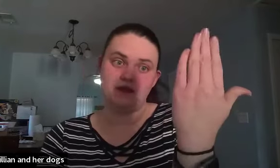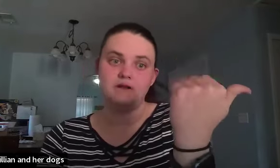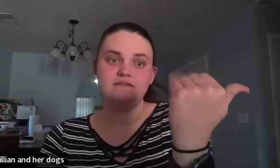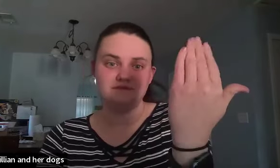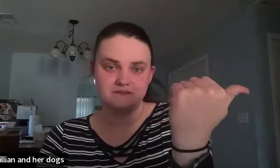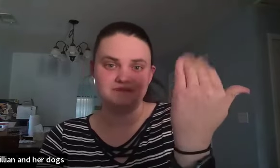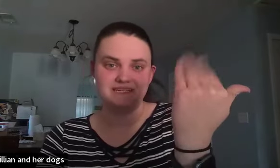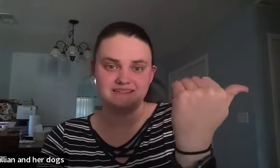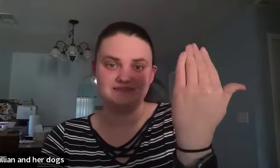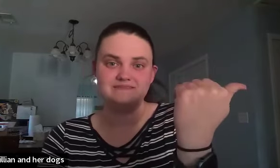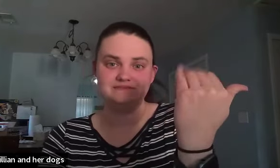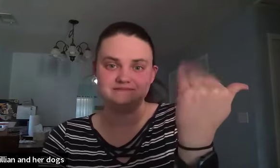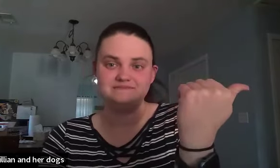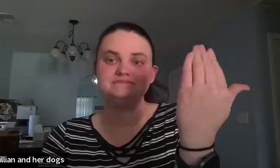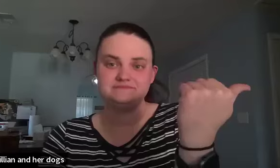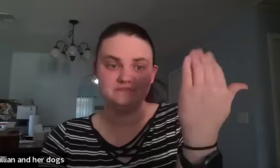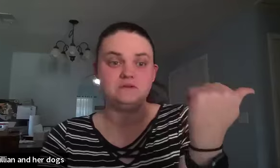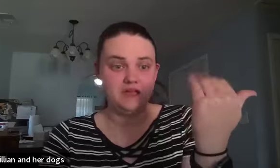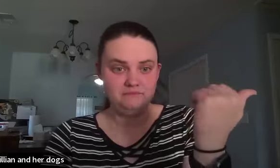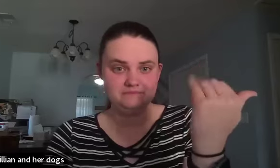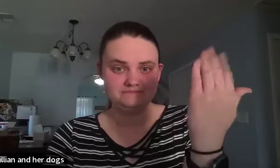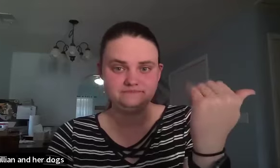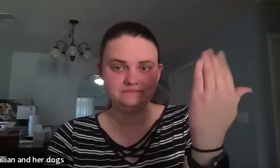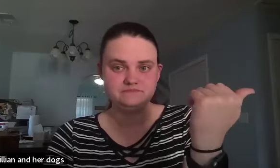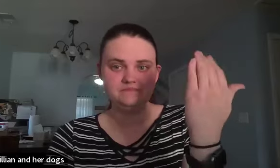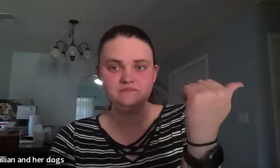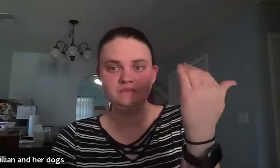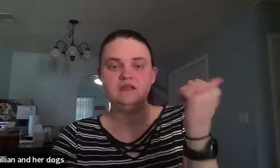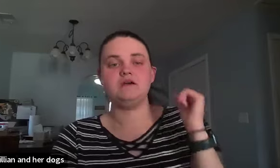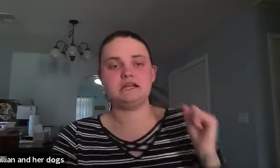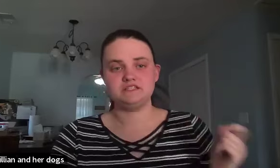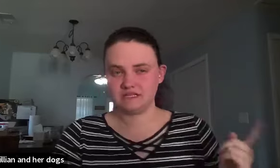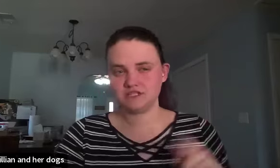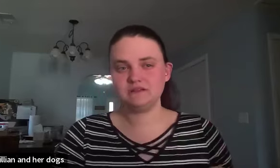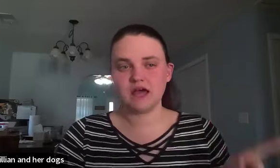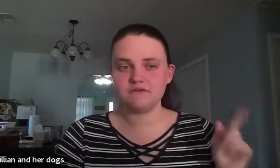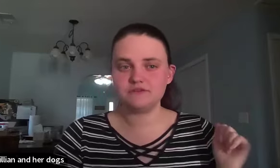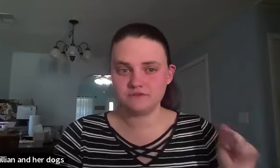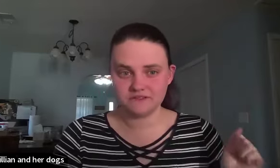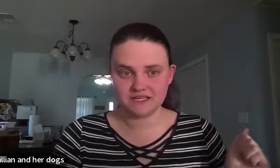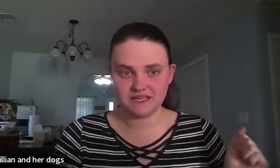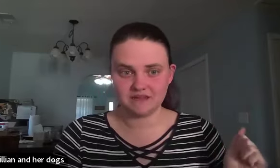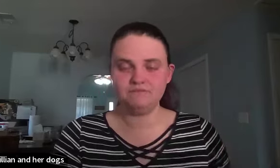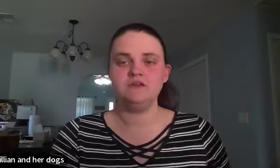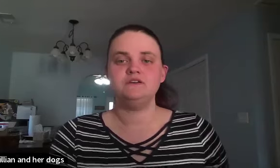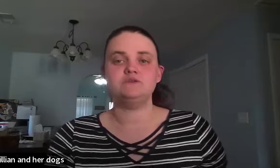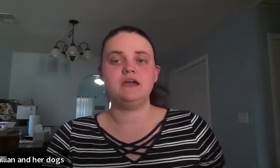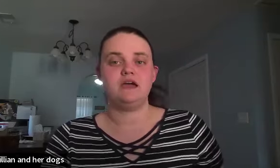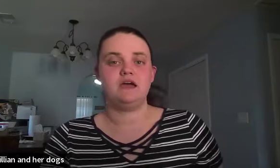out. 15. Okay? All right, so let's do 11 through 15 again. So we